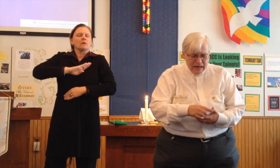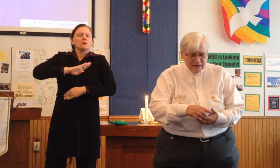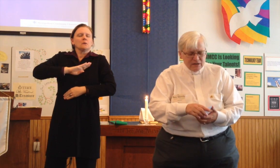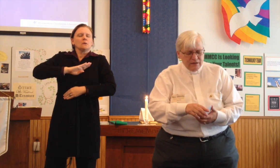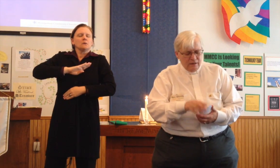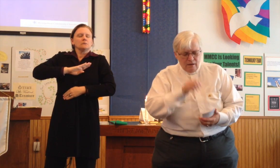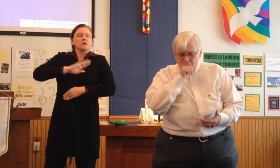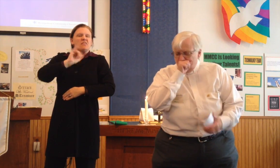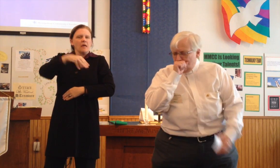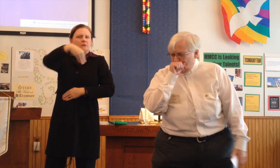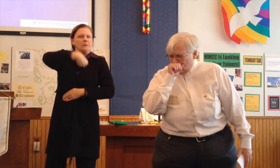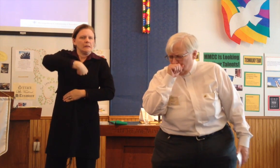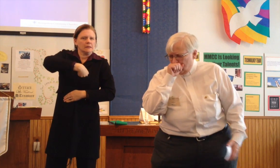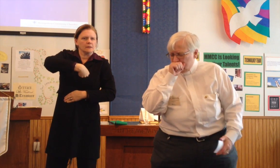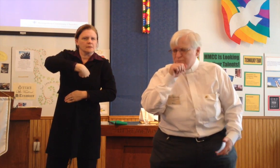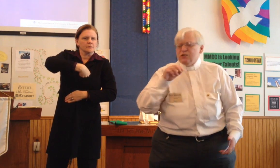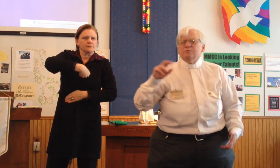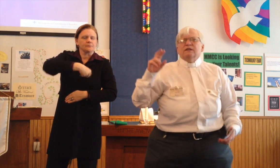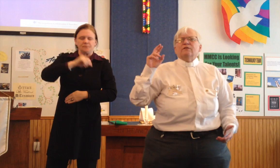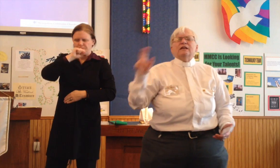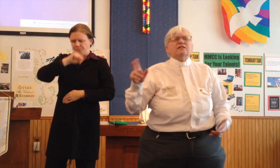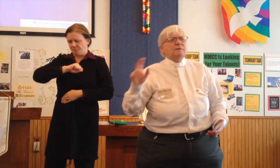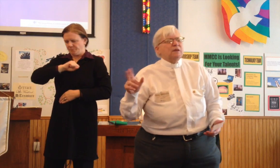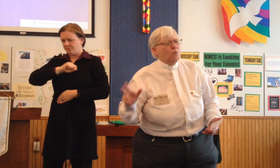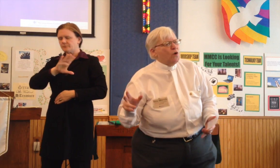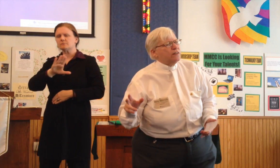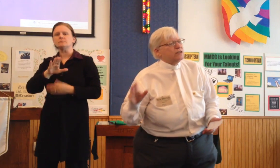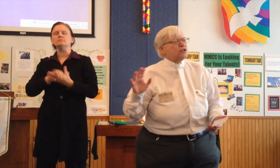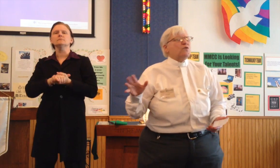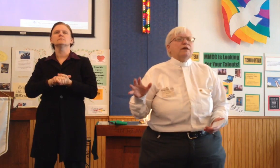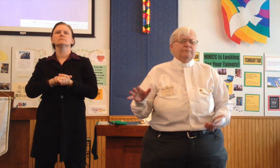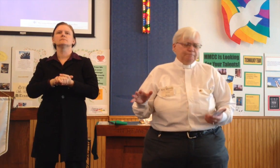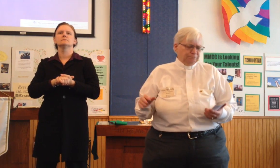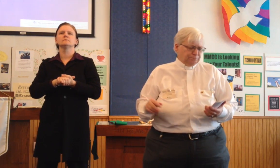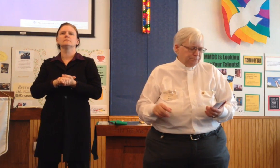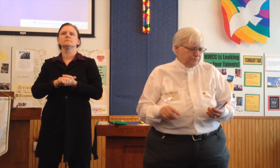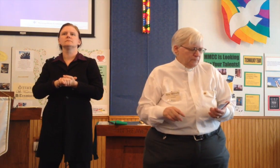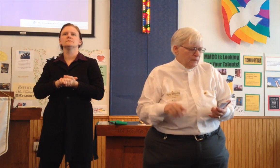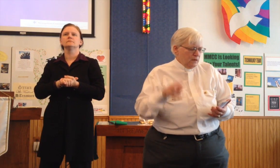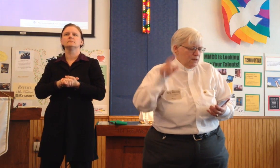There is excuse me, there is something more to this story.